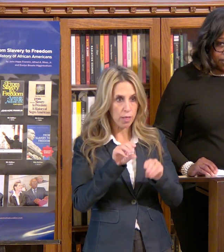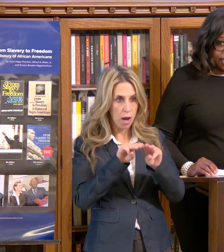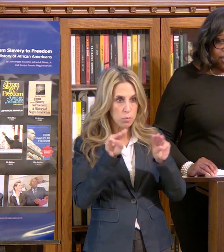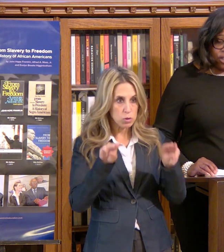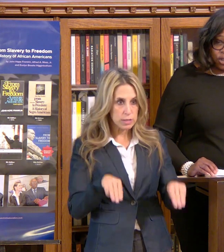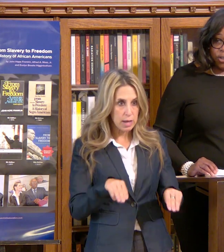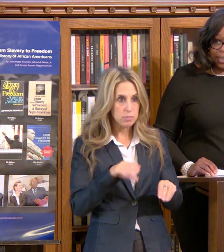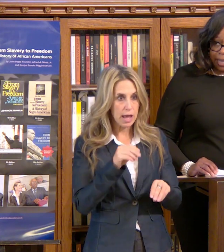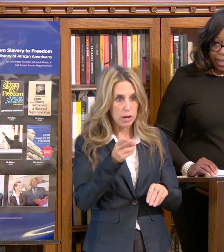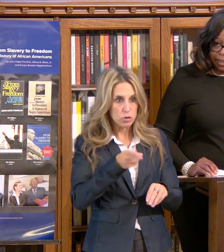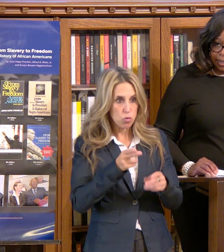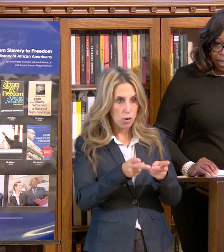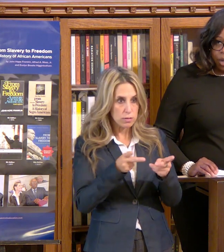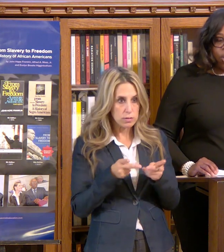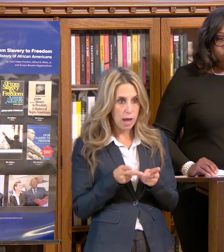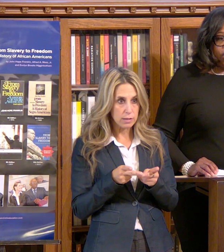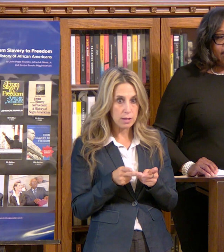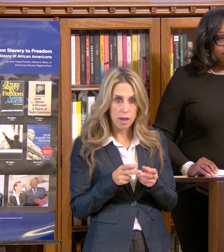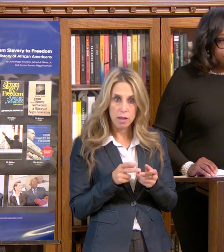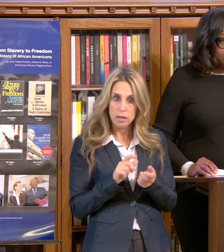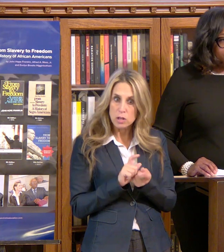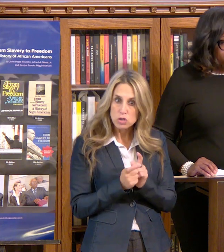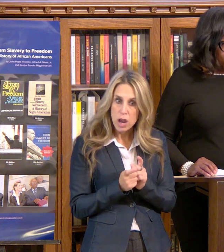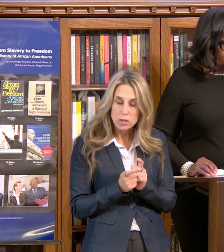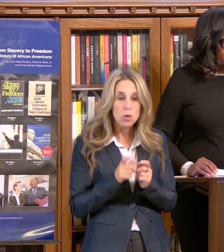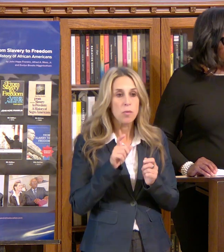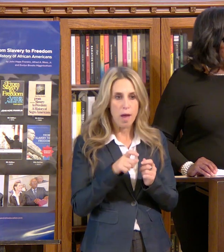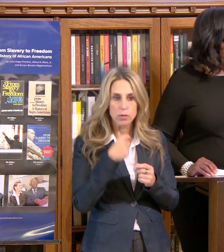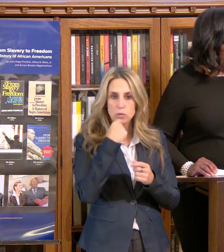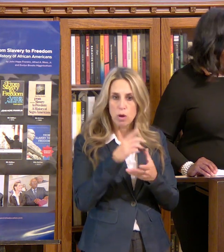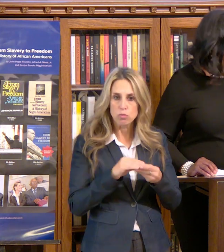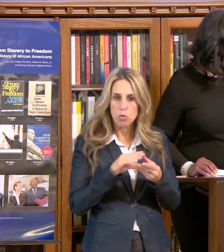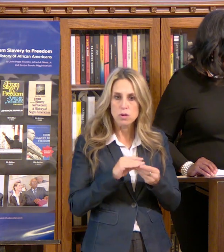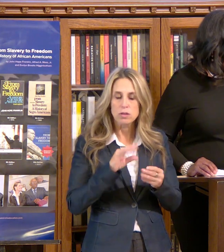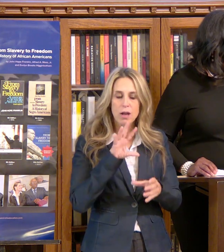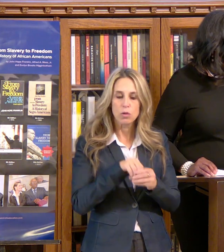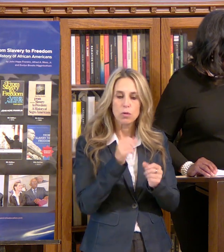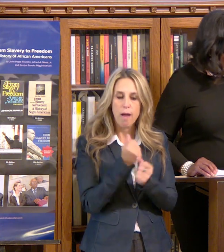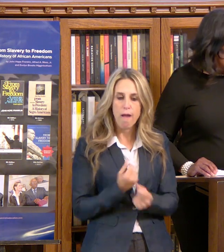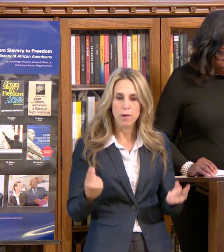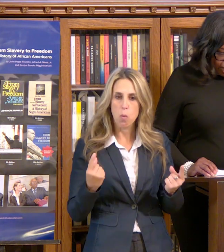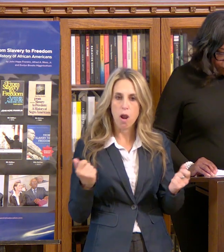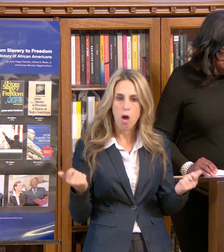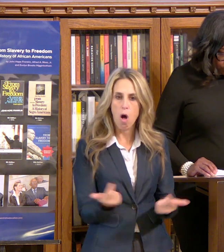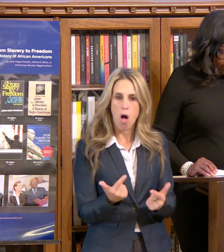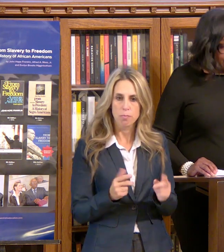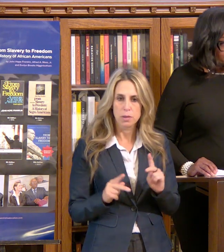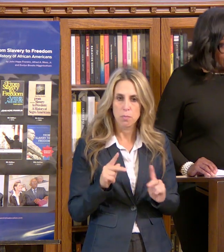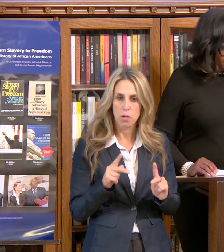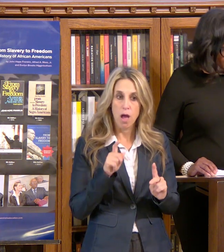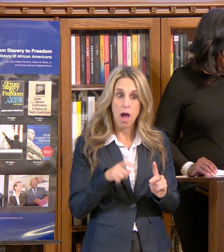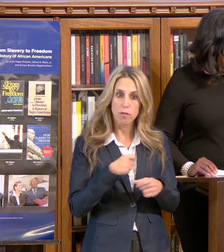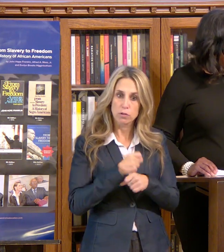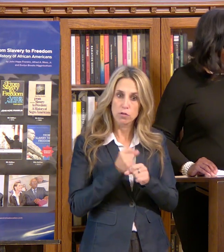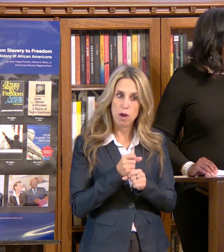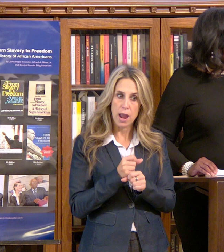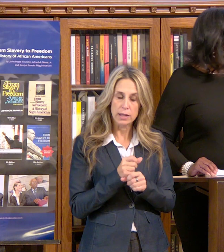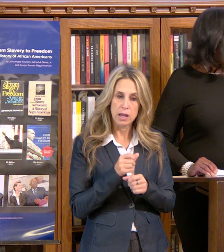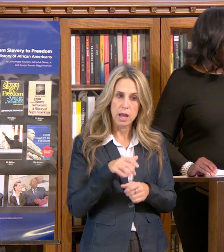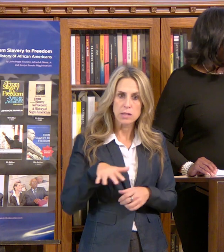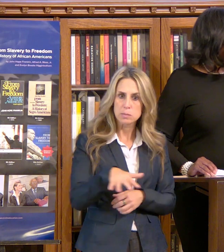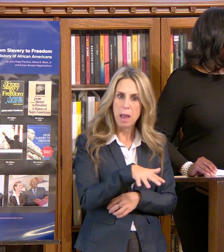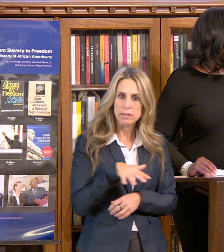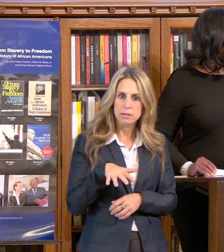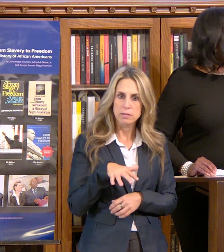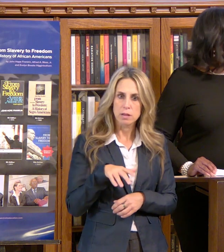museums and historic sites we have to tell stories that include everyone and we have to create spaces